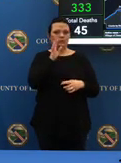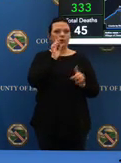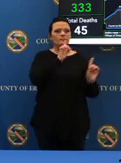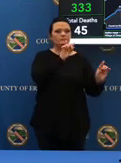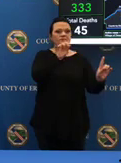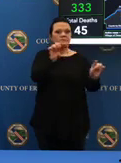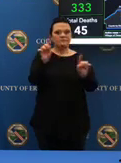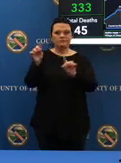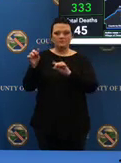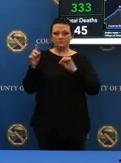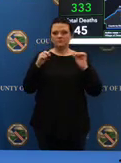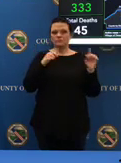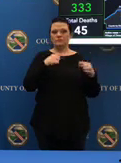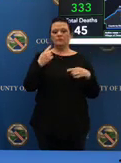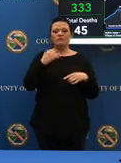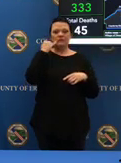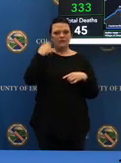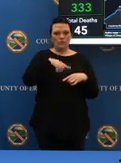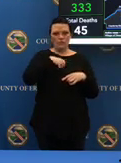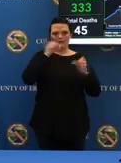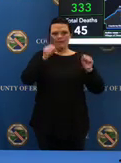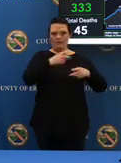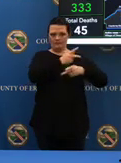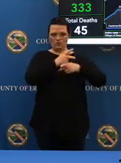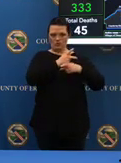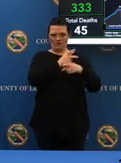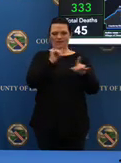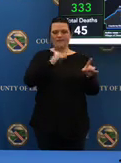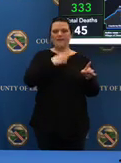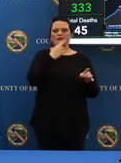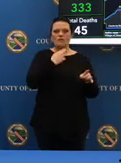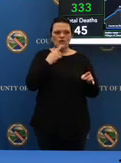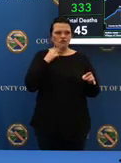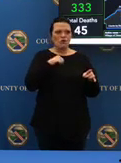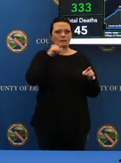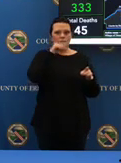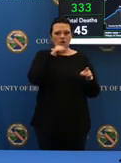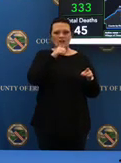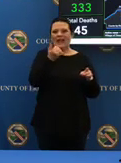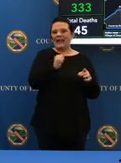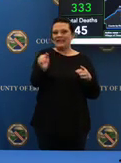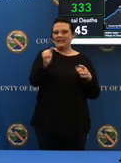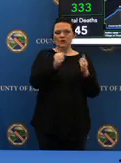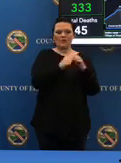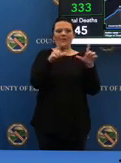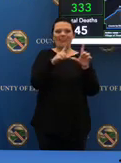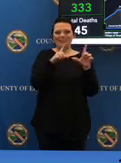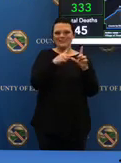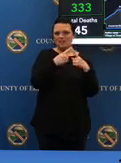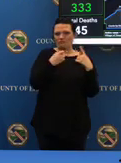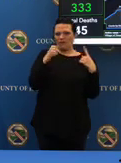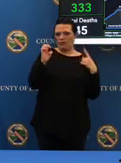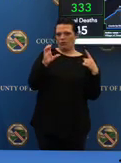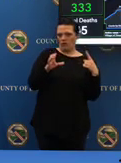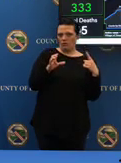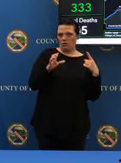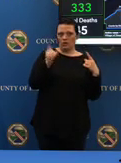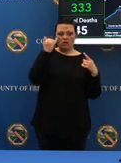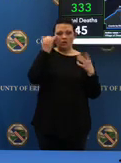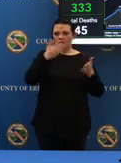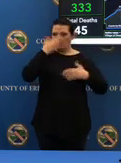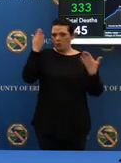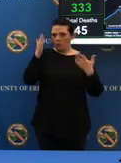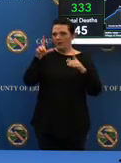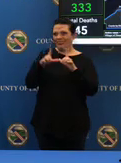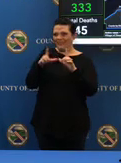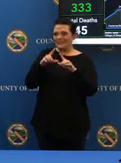those that we have power over, such as bars, restaurants, anything that has a license from Erie County. Those that do not have a license per